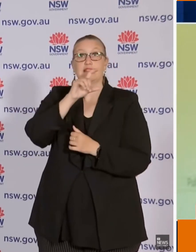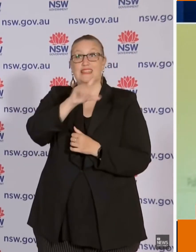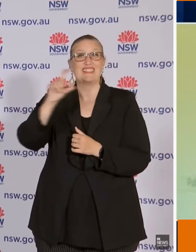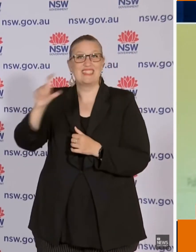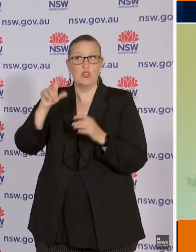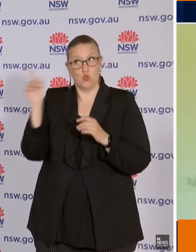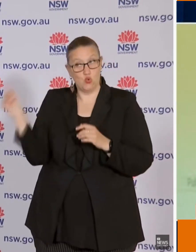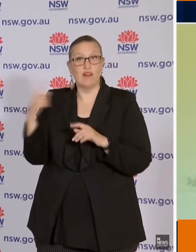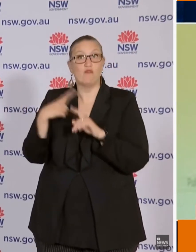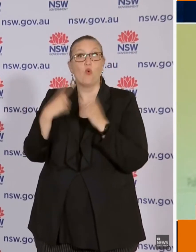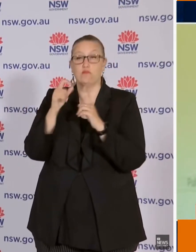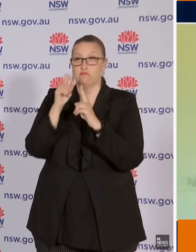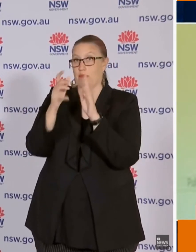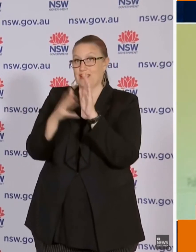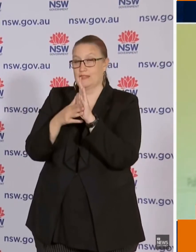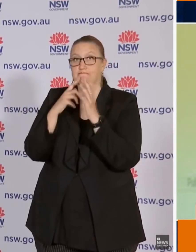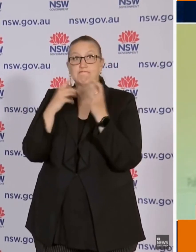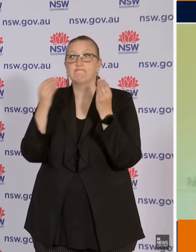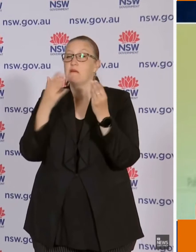out for help because they're saying that